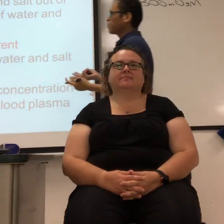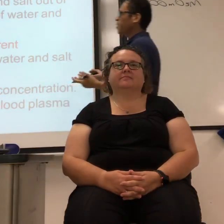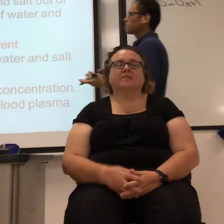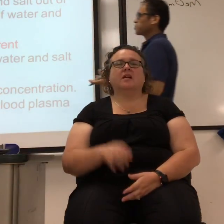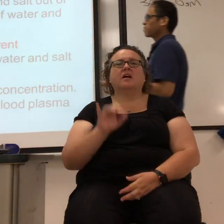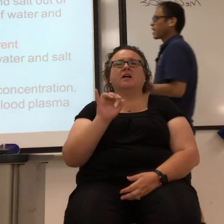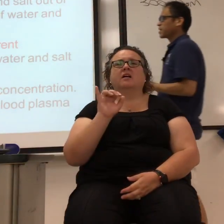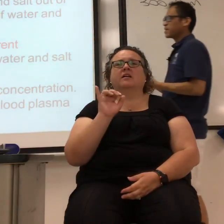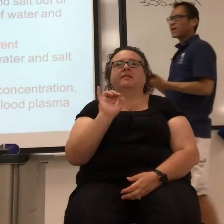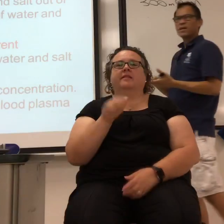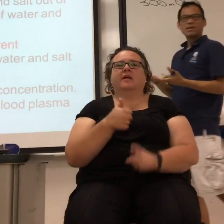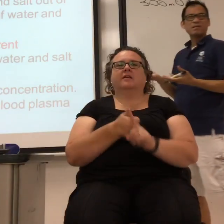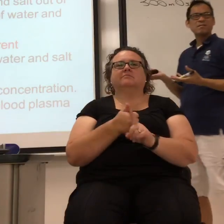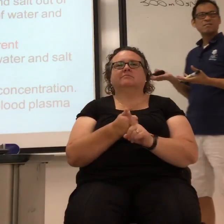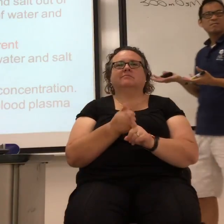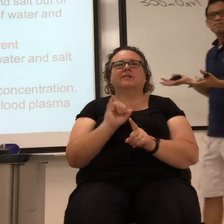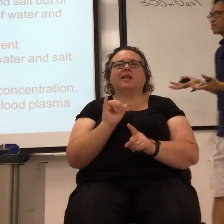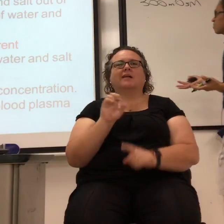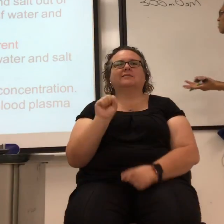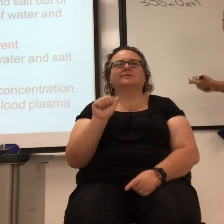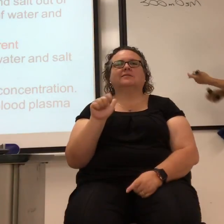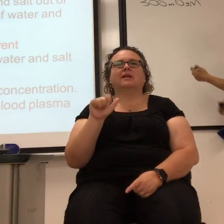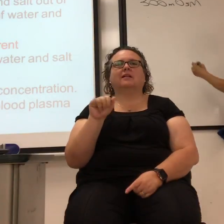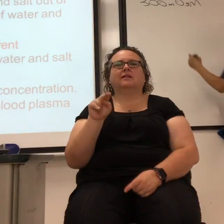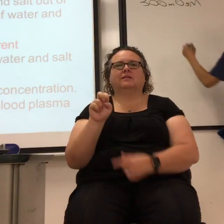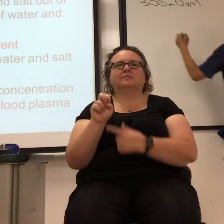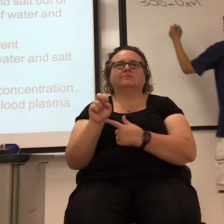That's pretty much like saline,